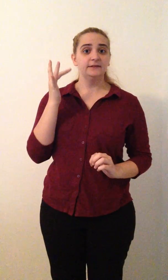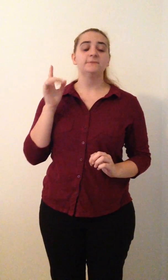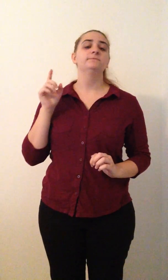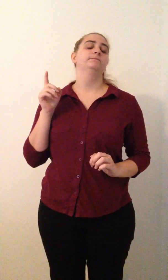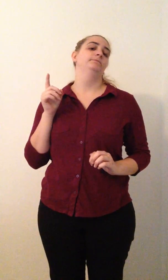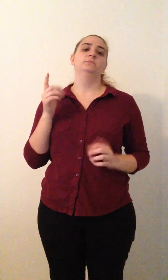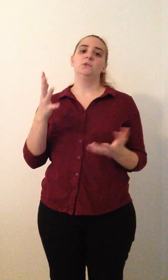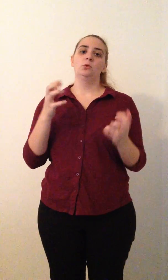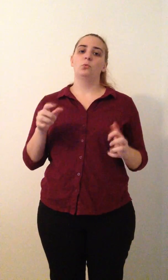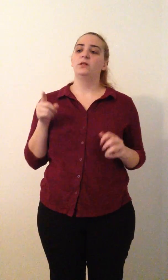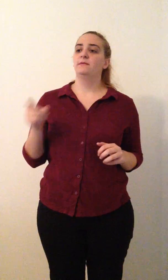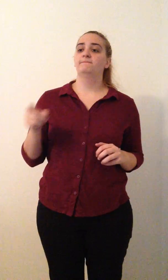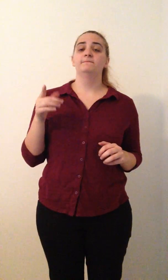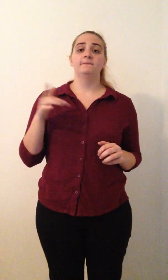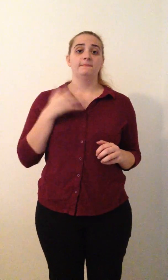it's like scary for us.